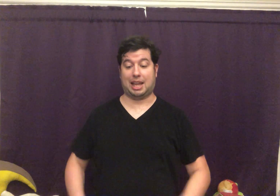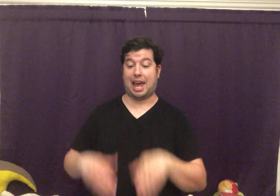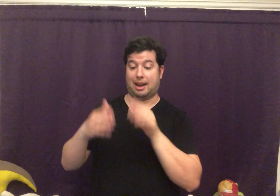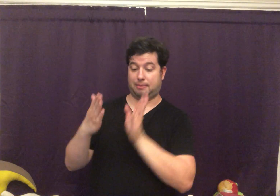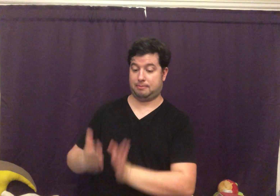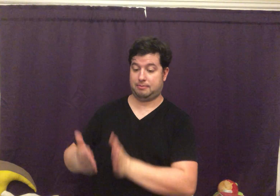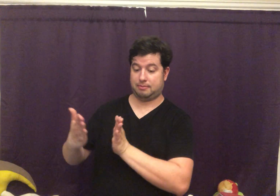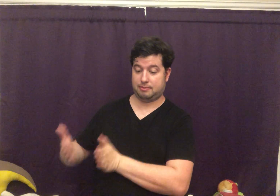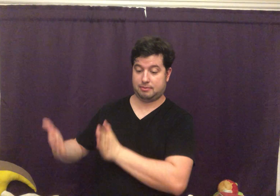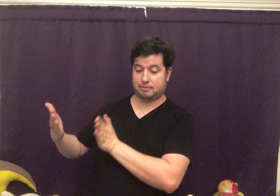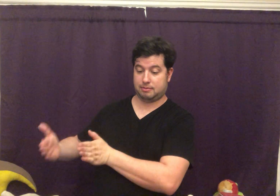Plan.